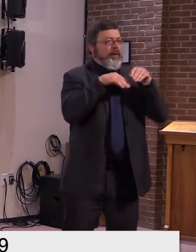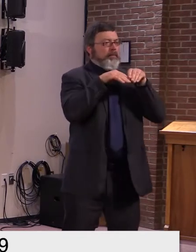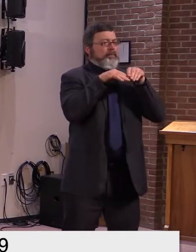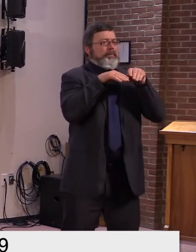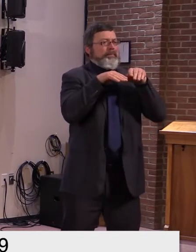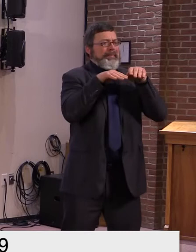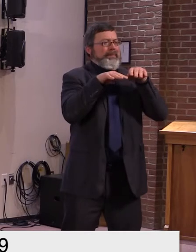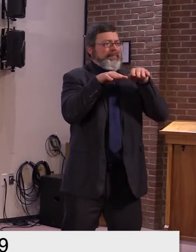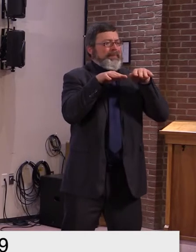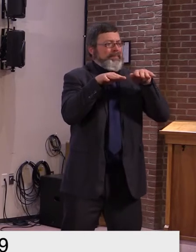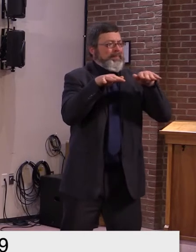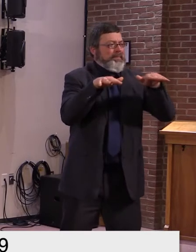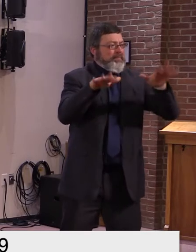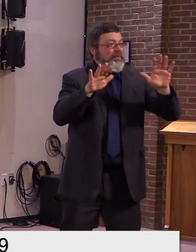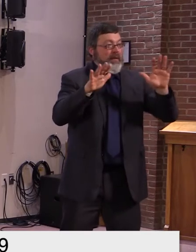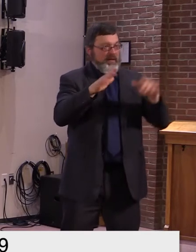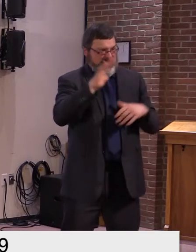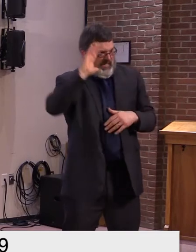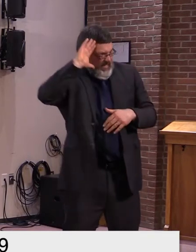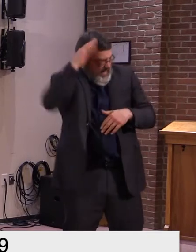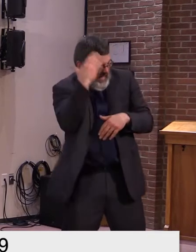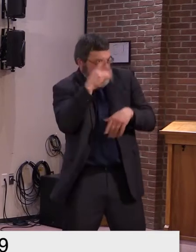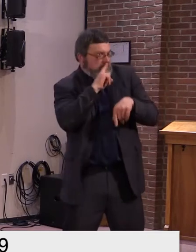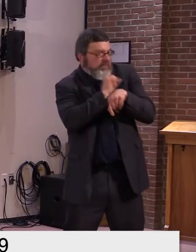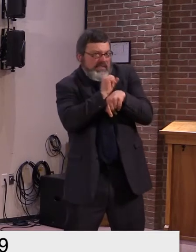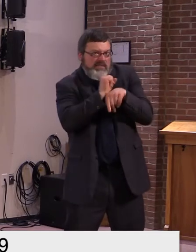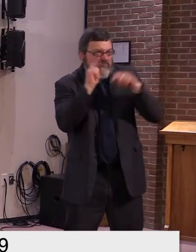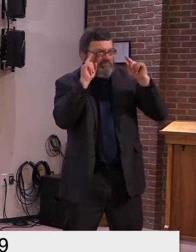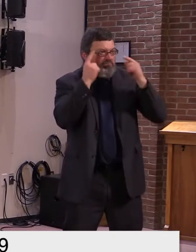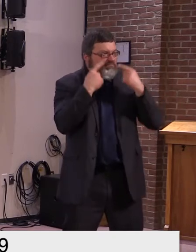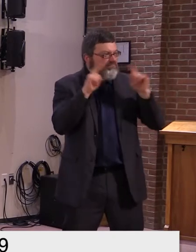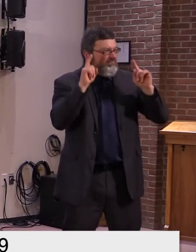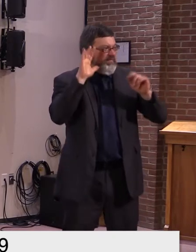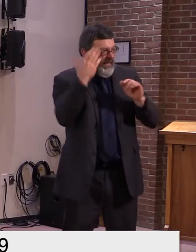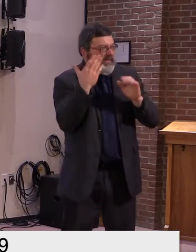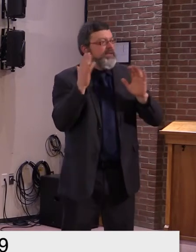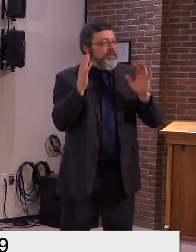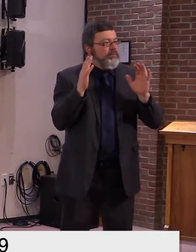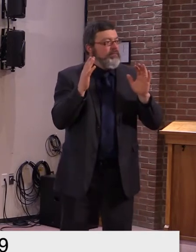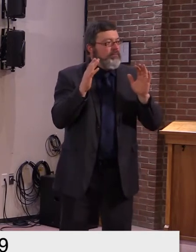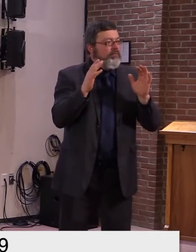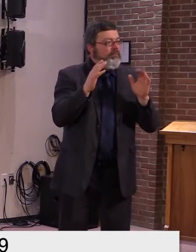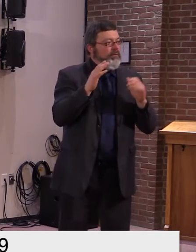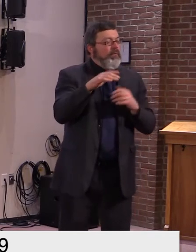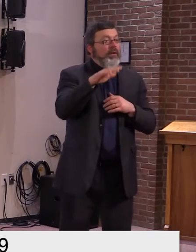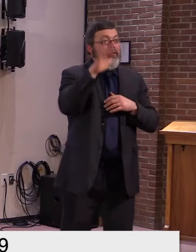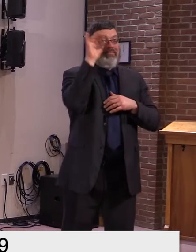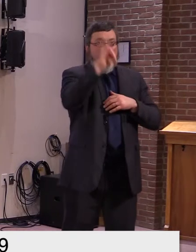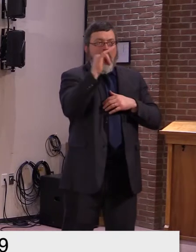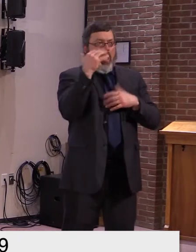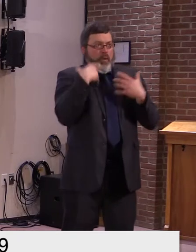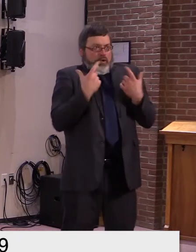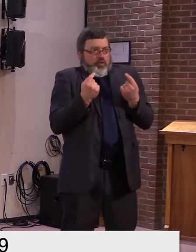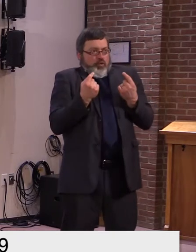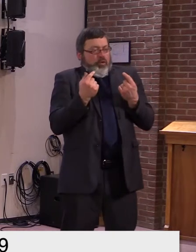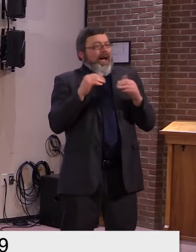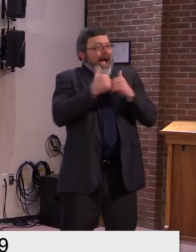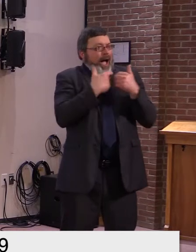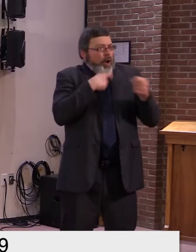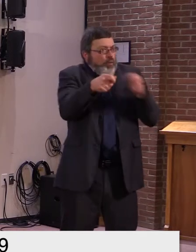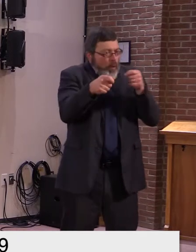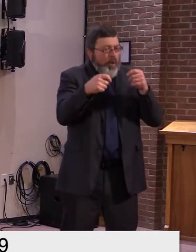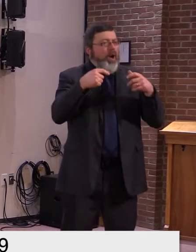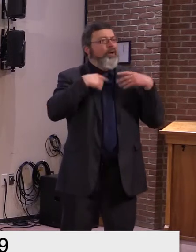reminder, this included shutting down bars and clubs, closing restaurants at 10 p.m., and making sure there's